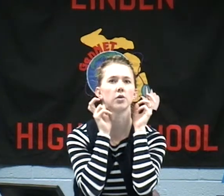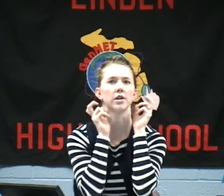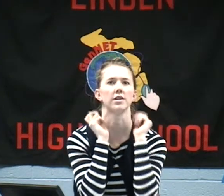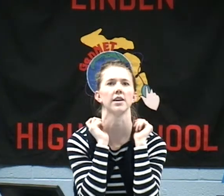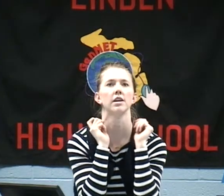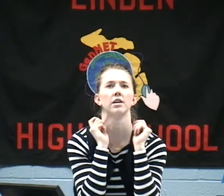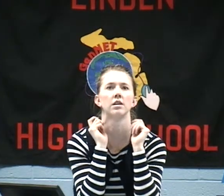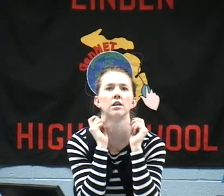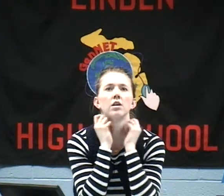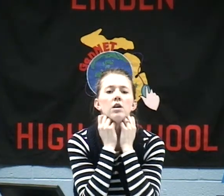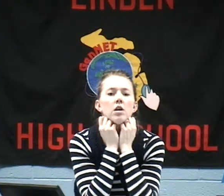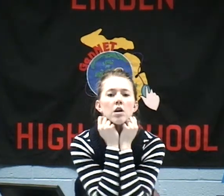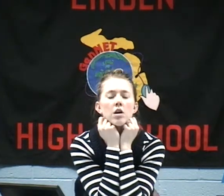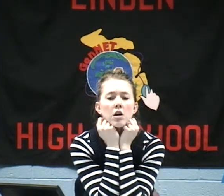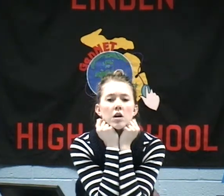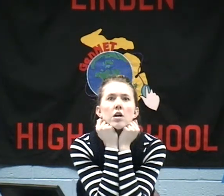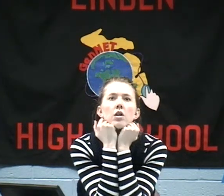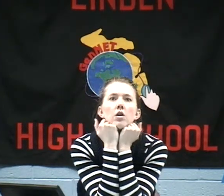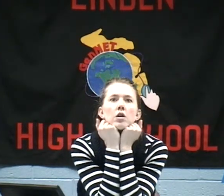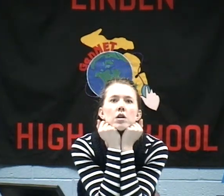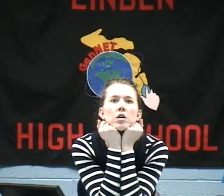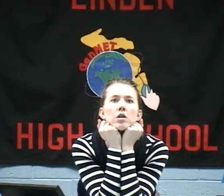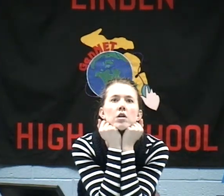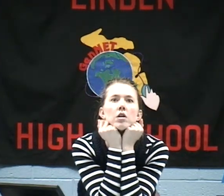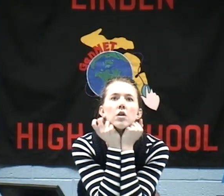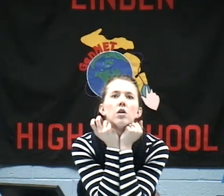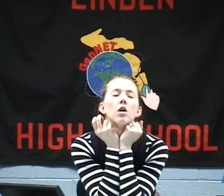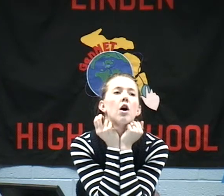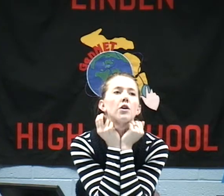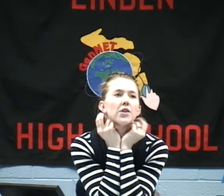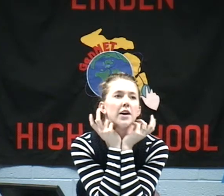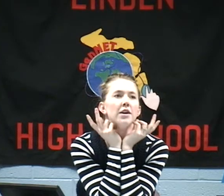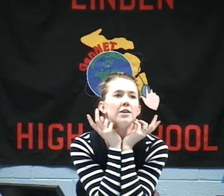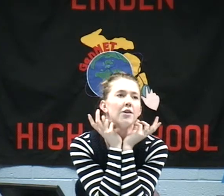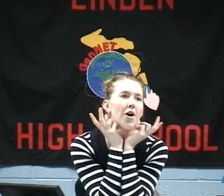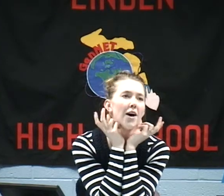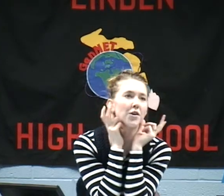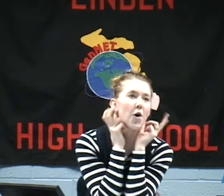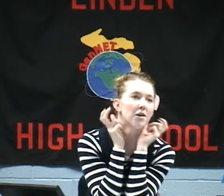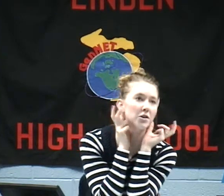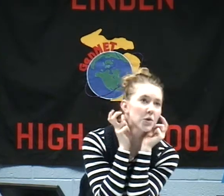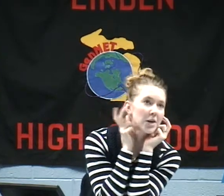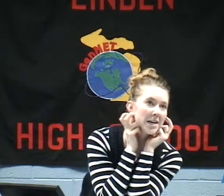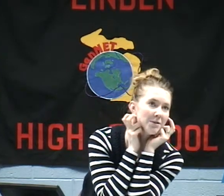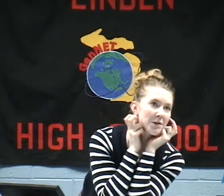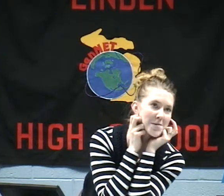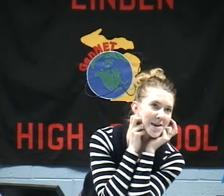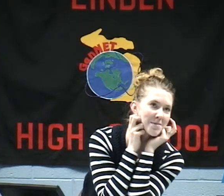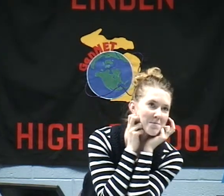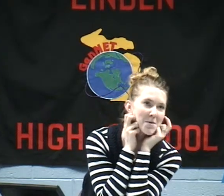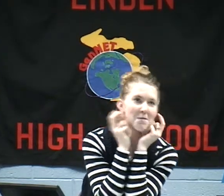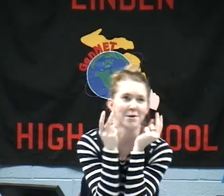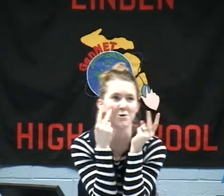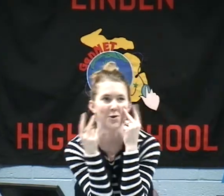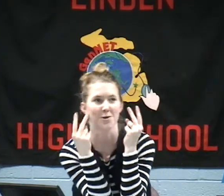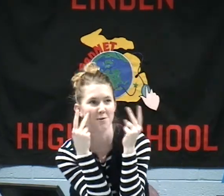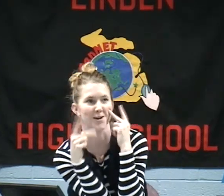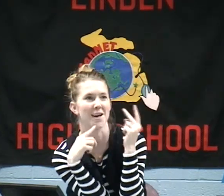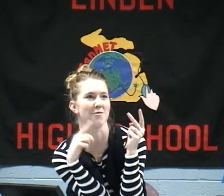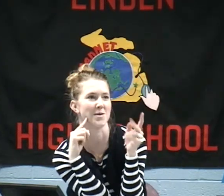auditory, didn't I? Yes, you did. Yes, you tried to. Oh, sorry. Auditory for blind people, visual for deaf people.